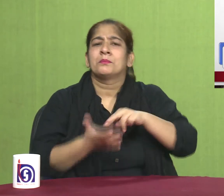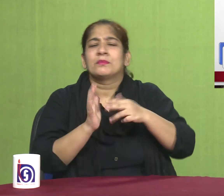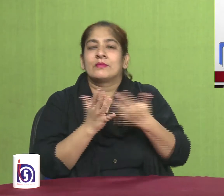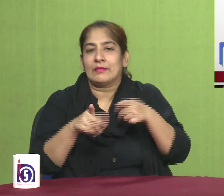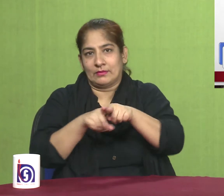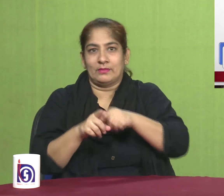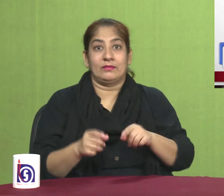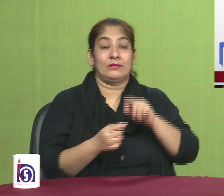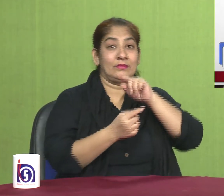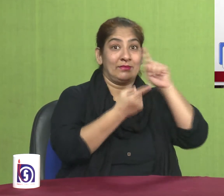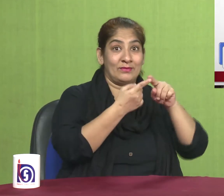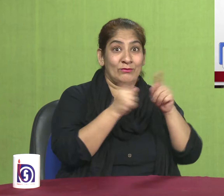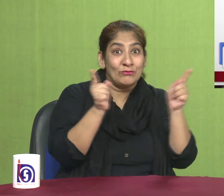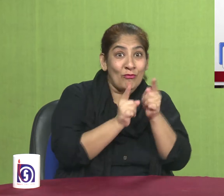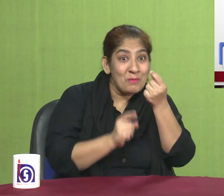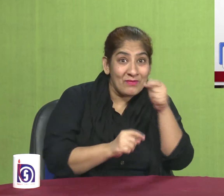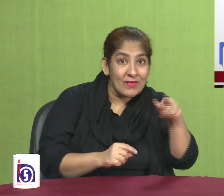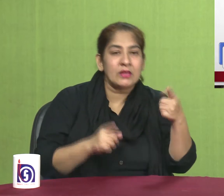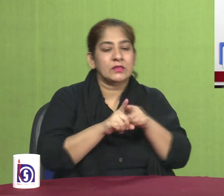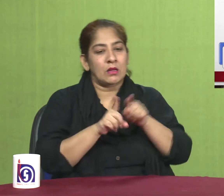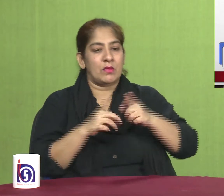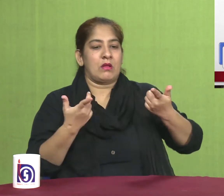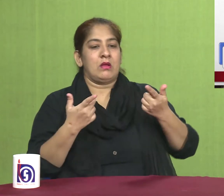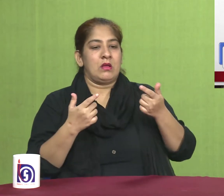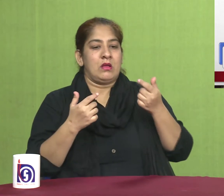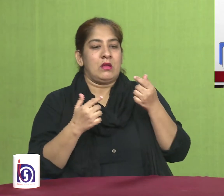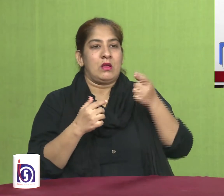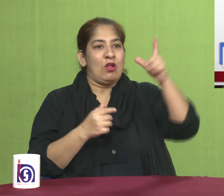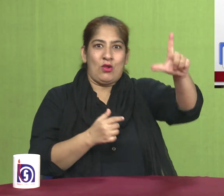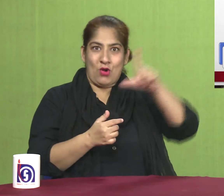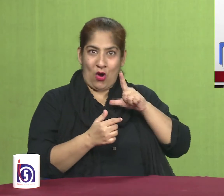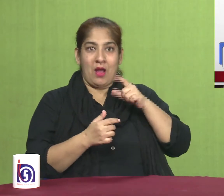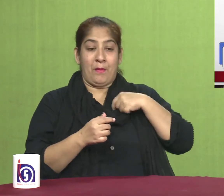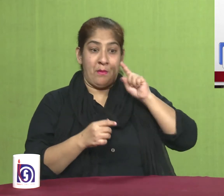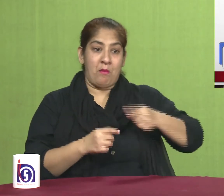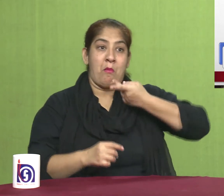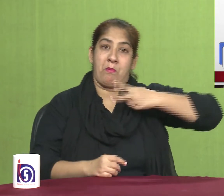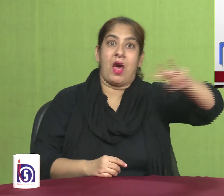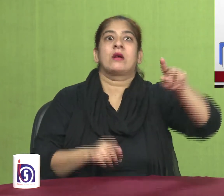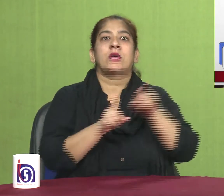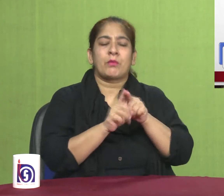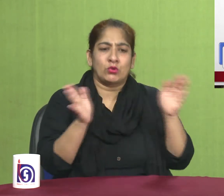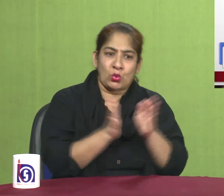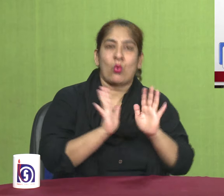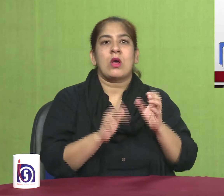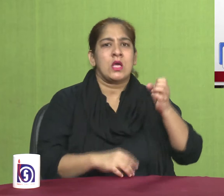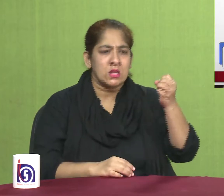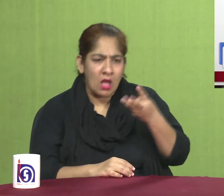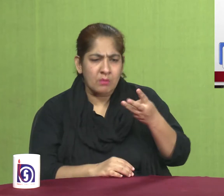long-term finance. The first one, which is short-term finance, is like when you take a loan from any place, then